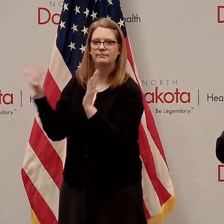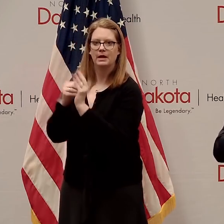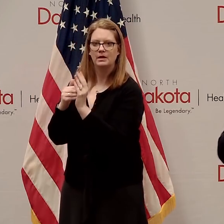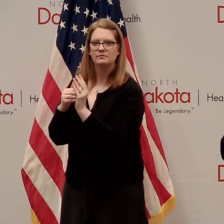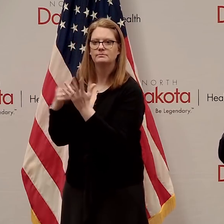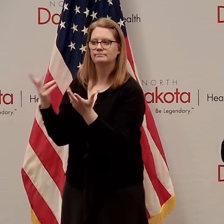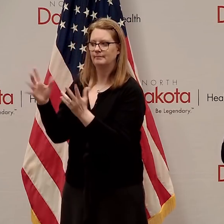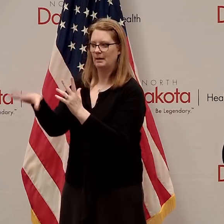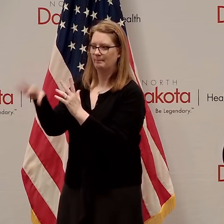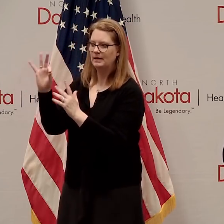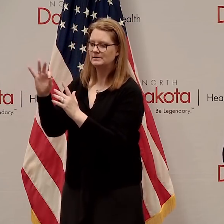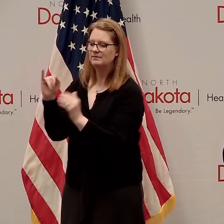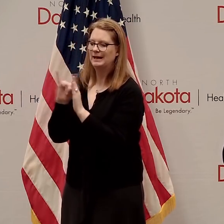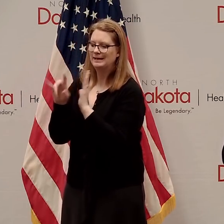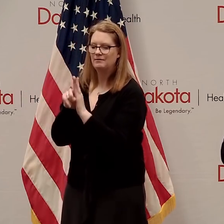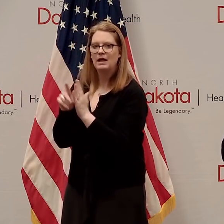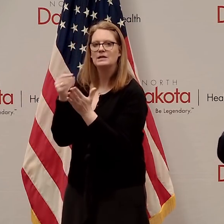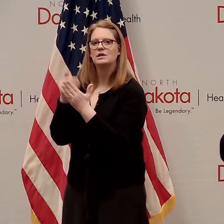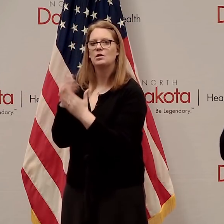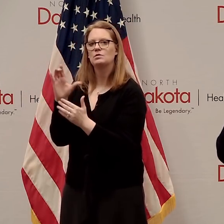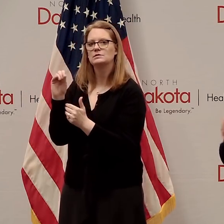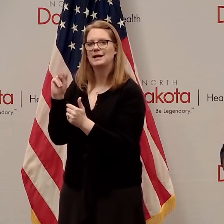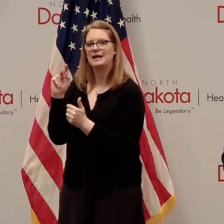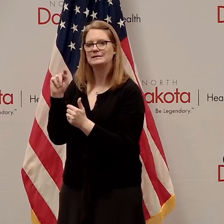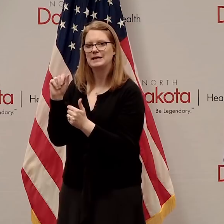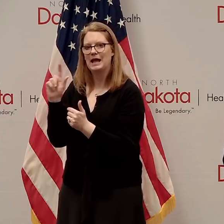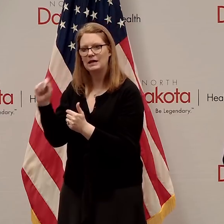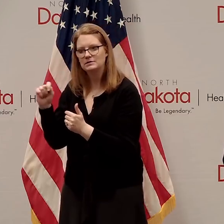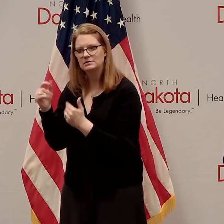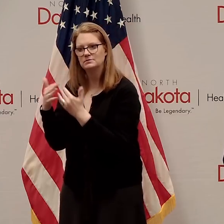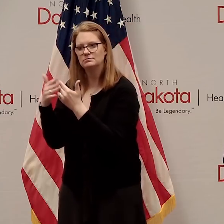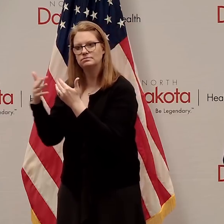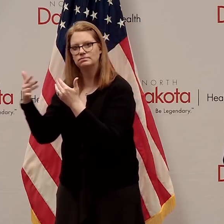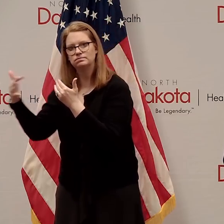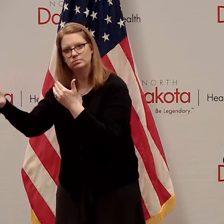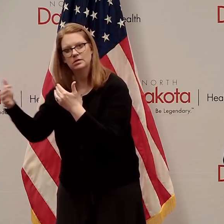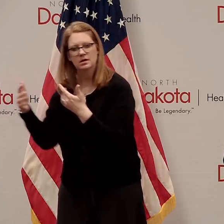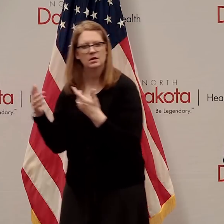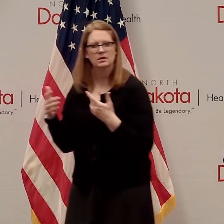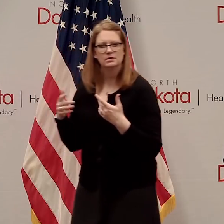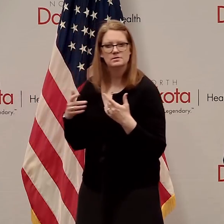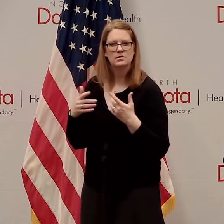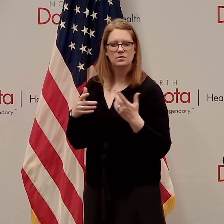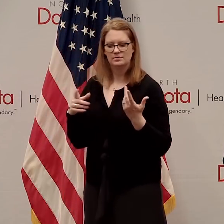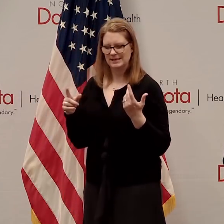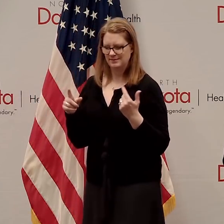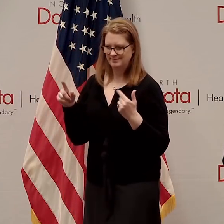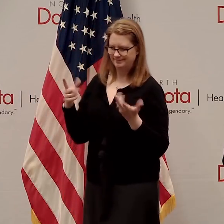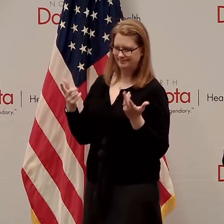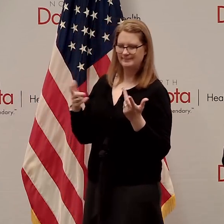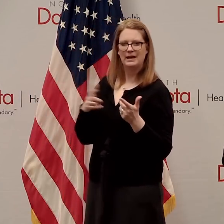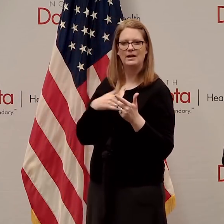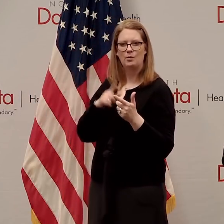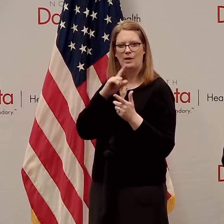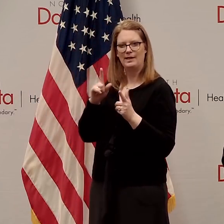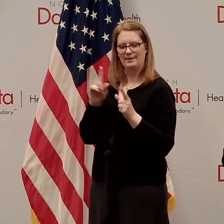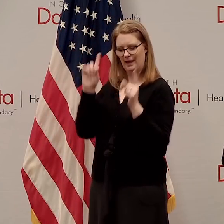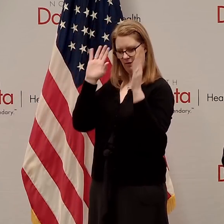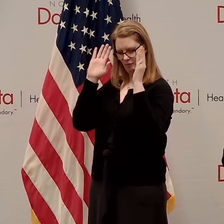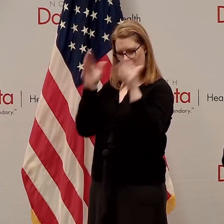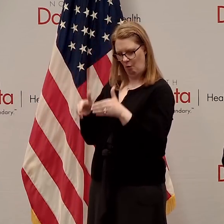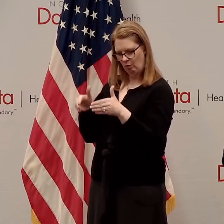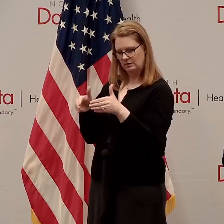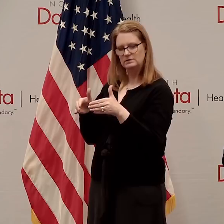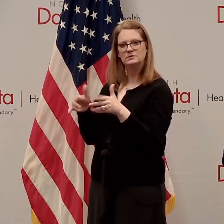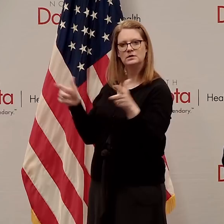up with a positive, you identify the close contacts that they were with and keep going. So this is a way that we can try to narrow it down,